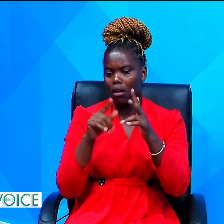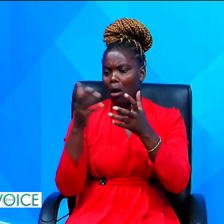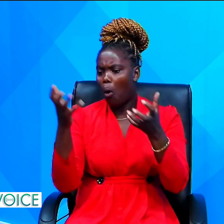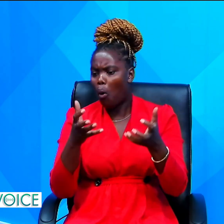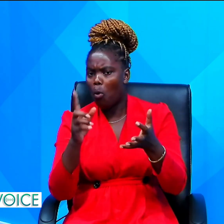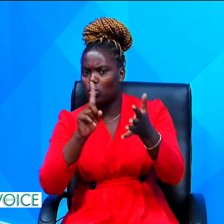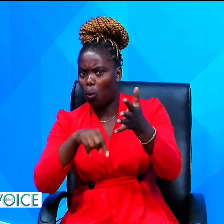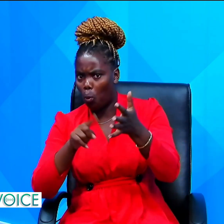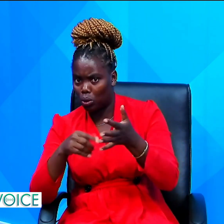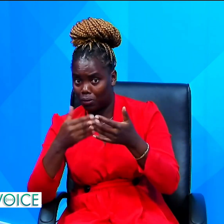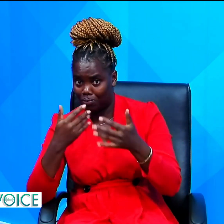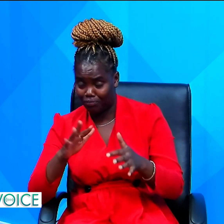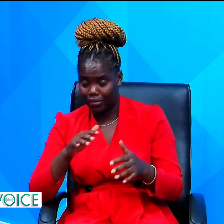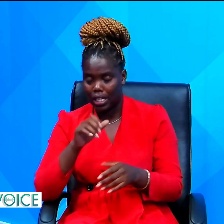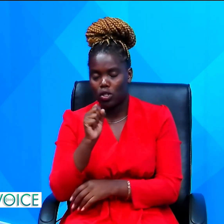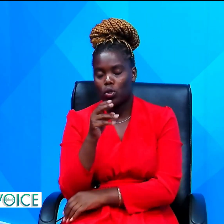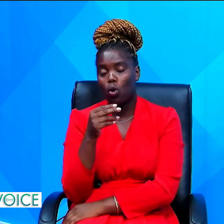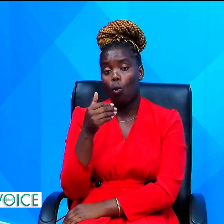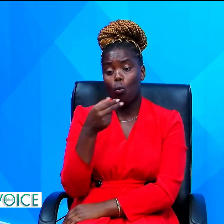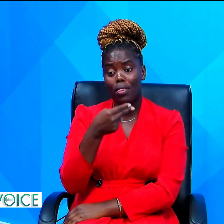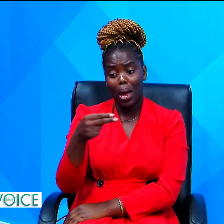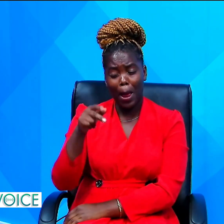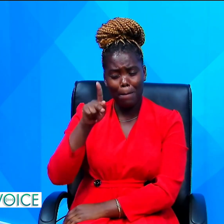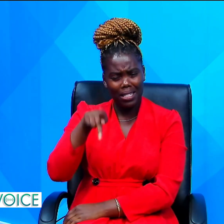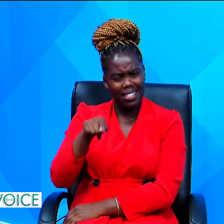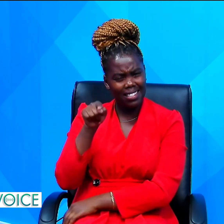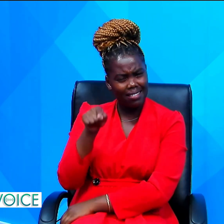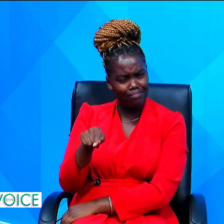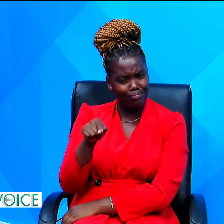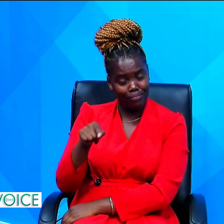I will share the causes of hepatitis